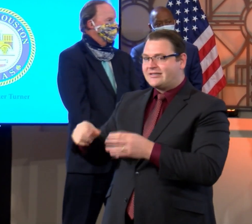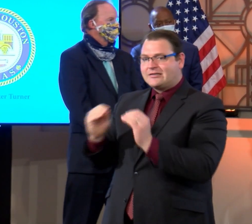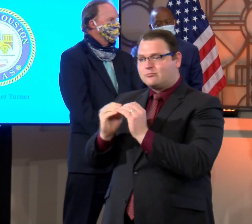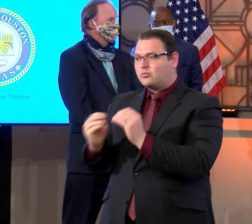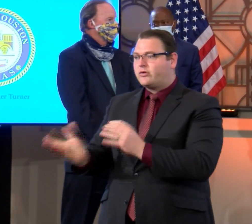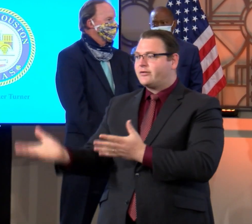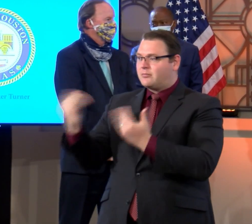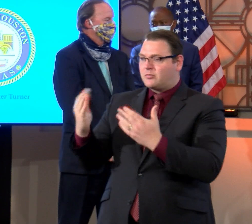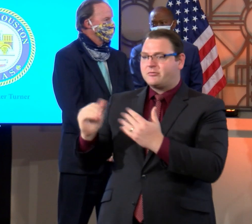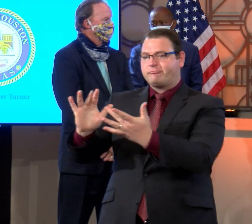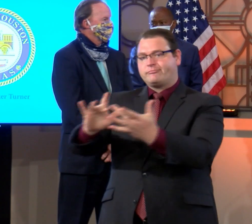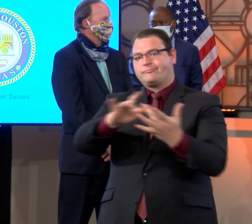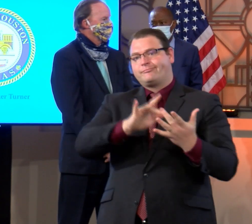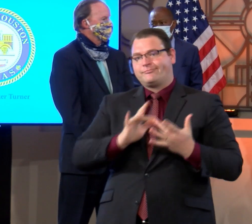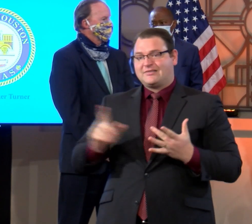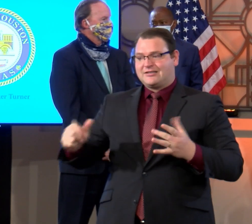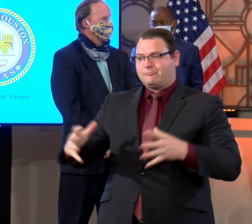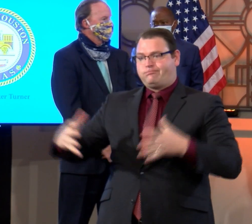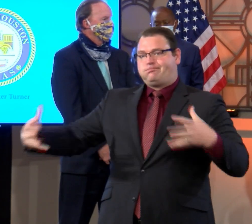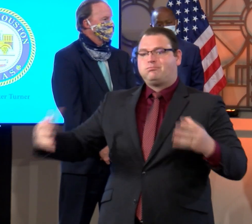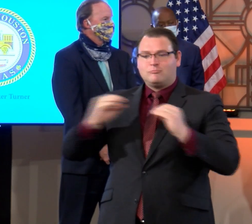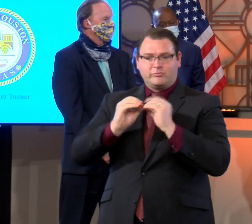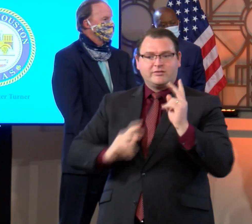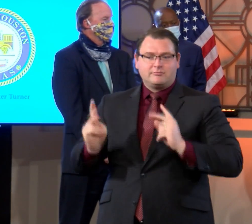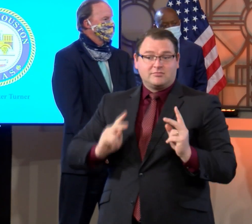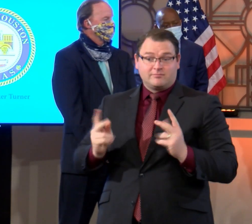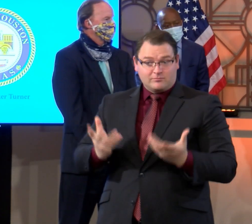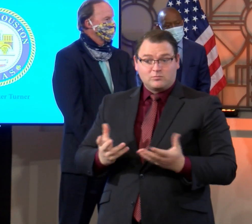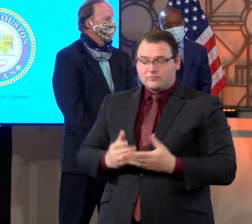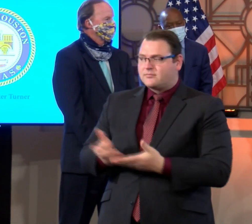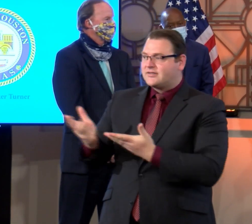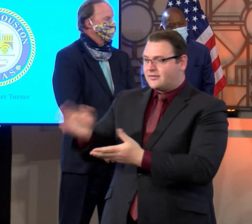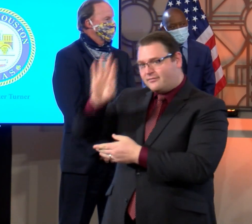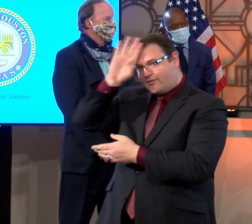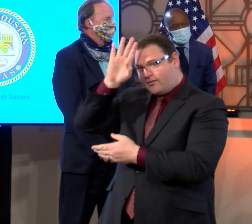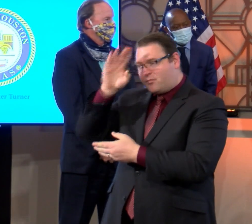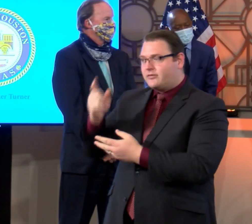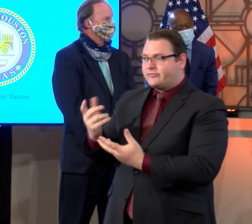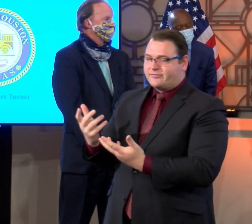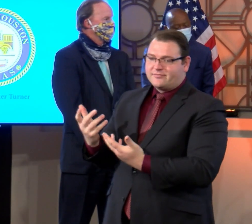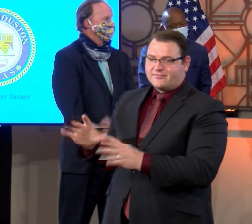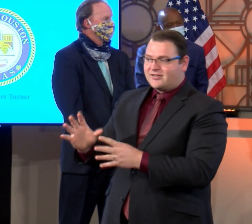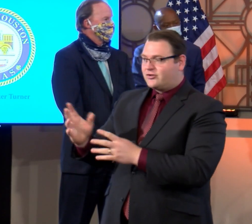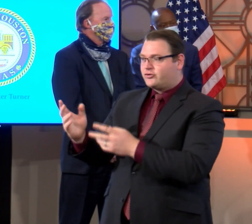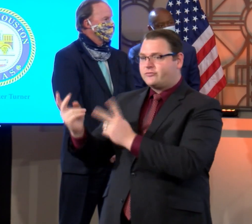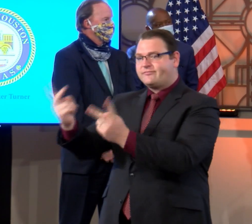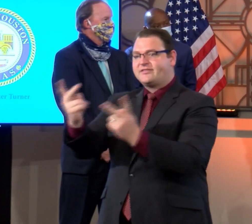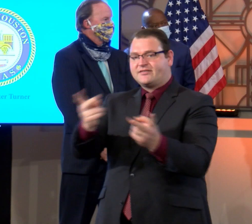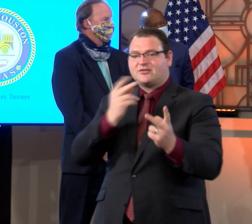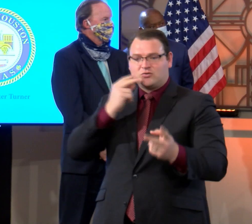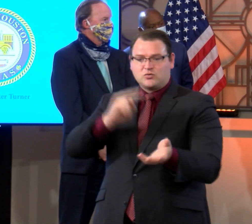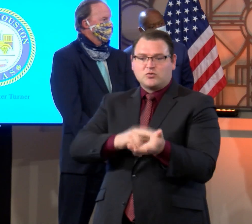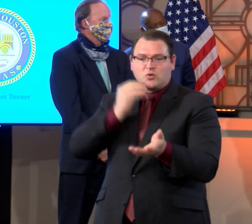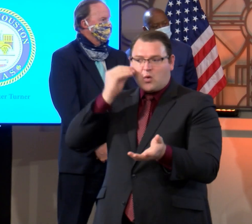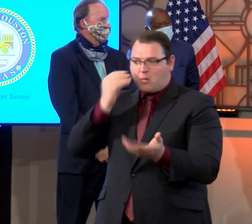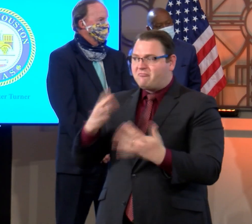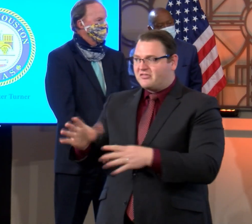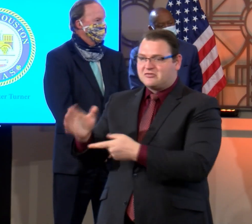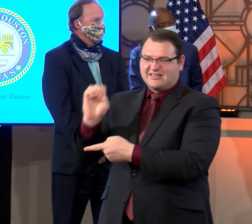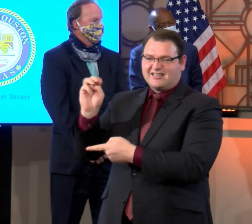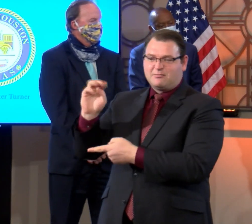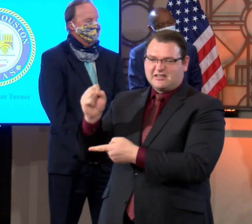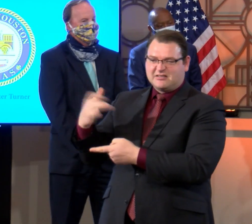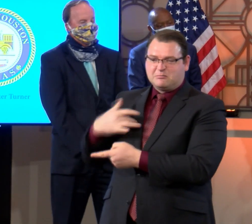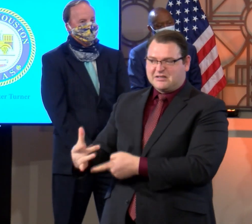to do it with. And so our friends in the Fire Department, who are frequent visitors to nursing homes in their line of work as EMS